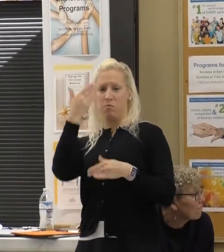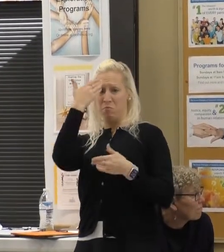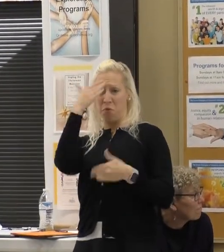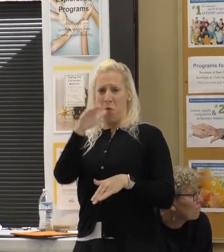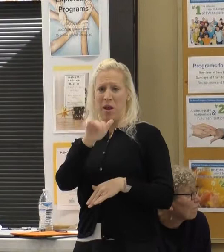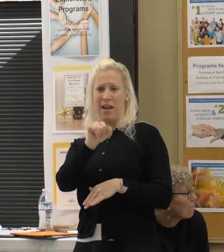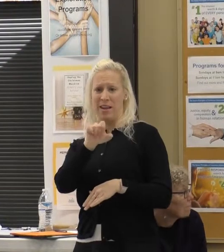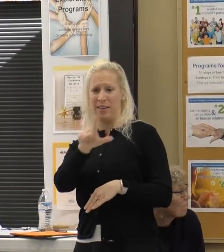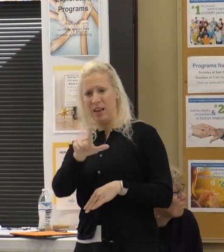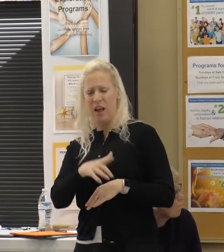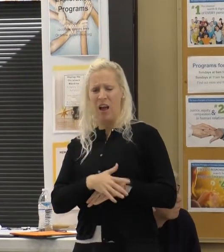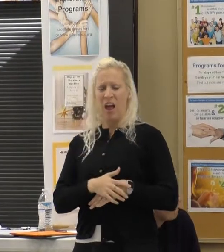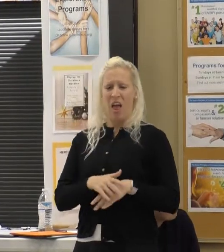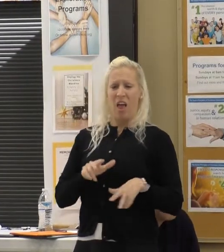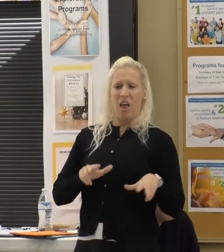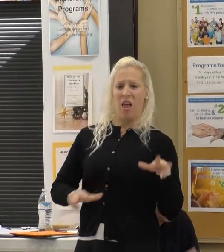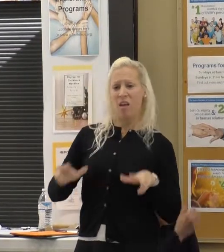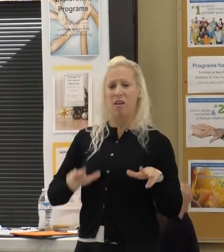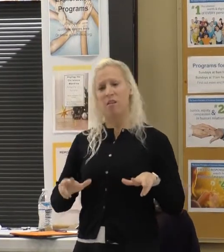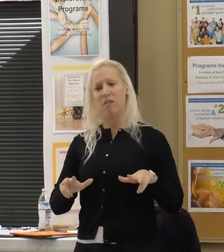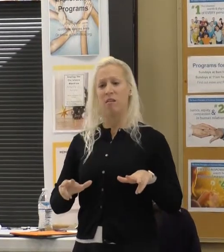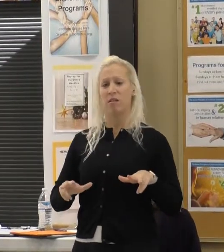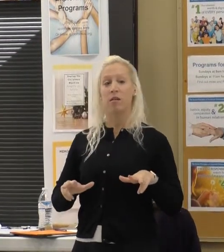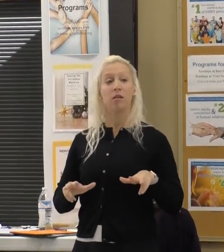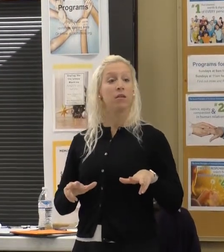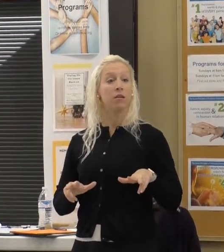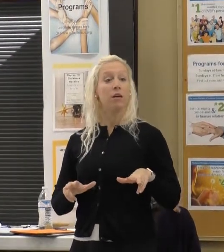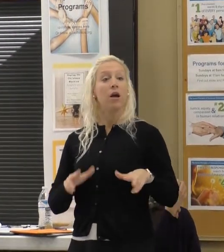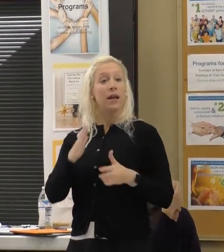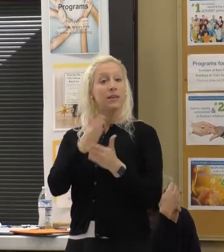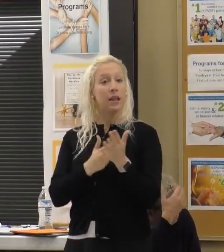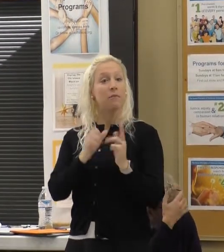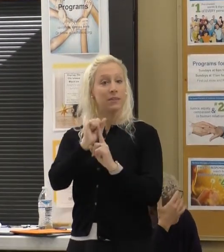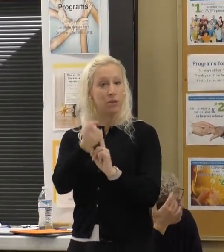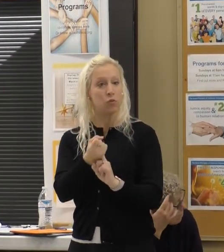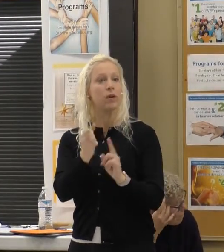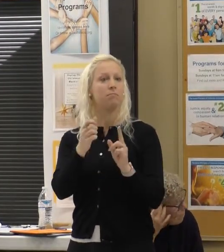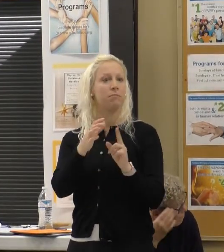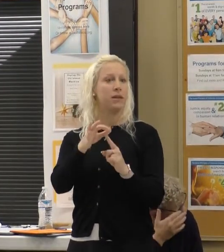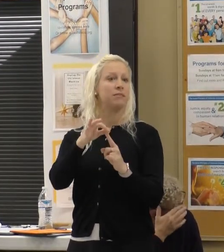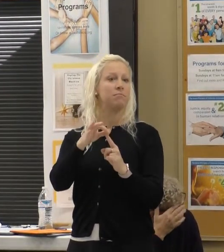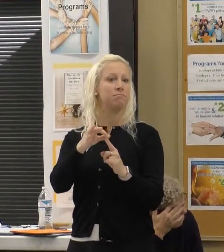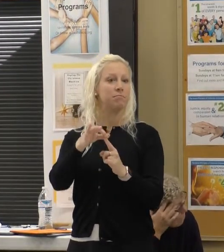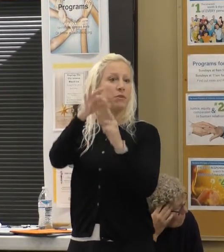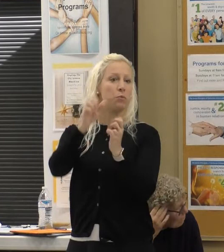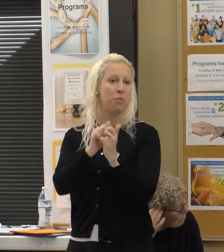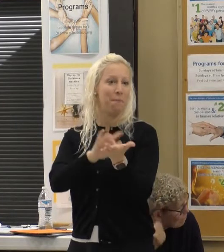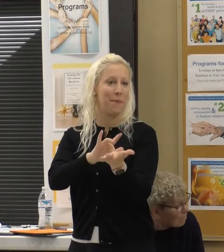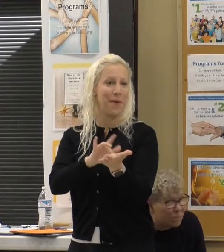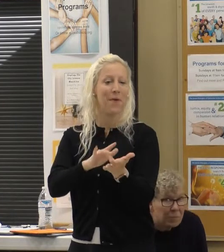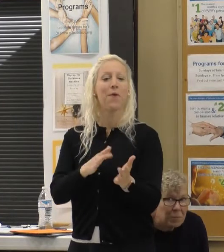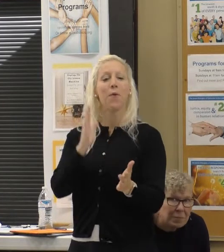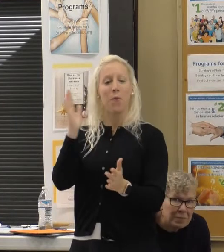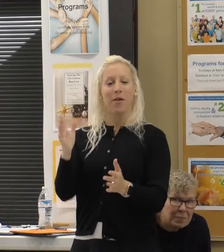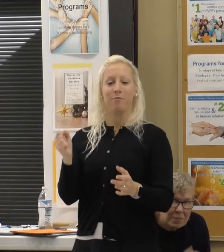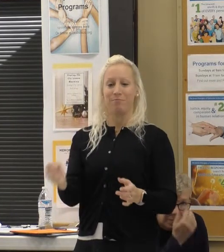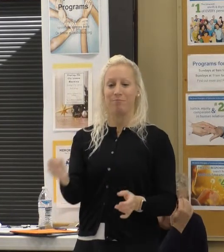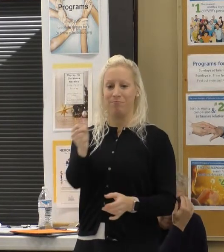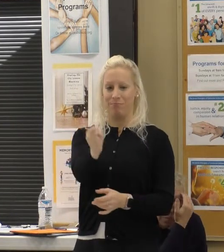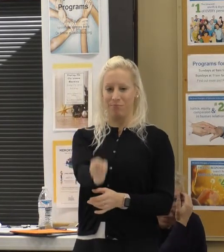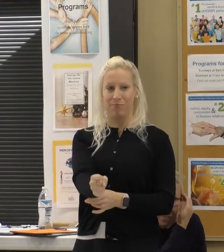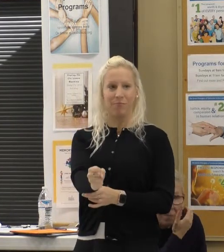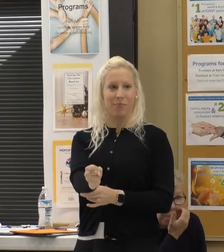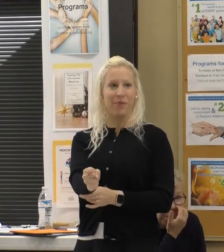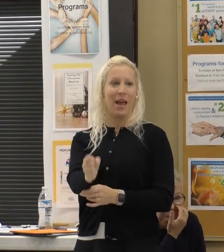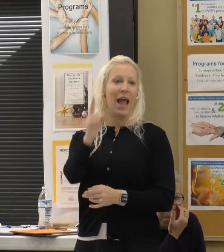So when they move here to the United States, they may not know American Sign Language at all. They may be picking some signs up, but particularly